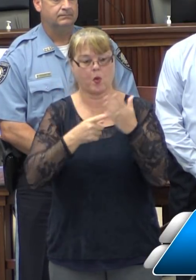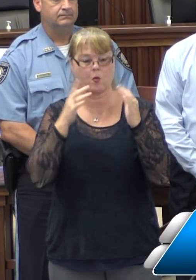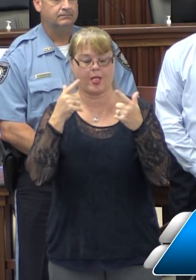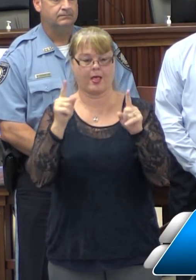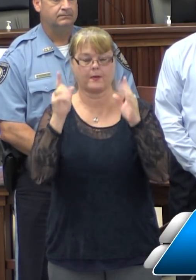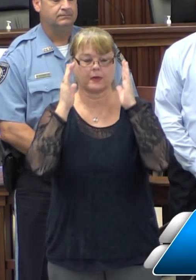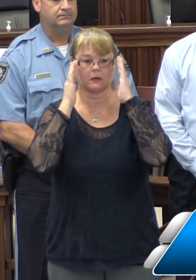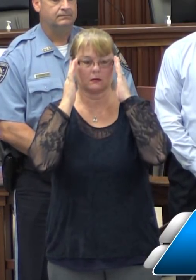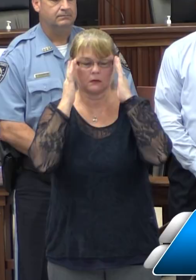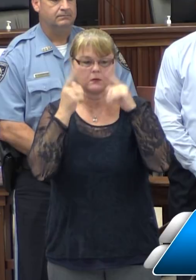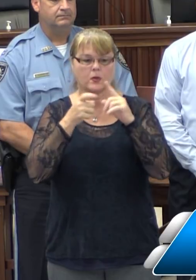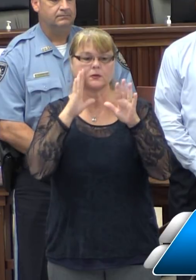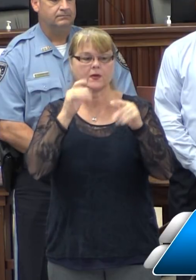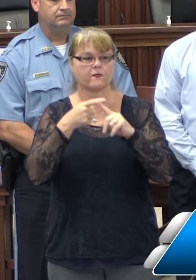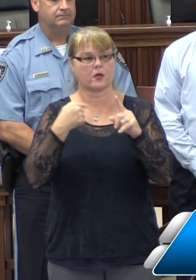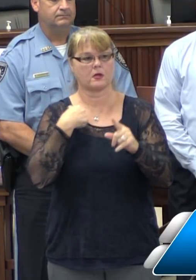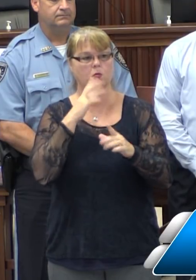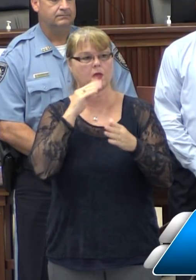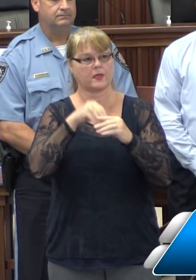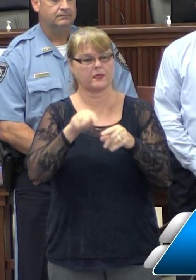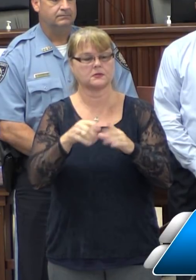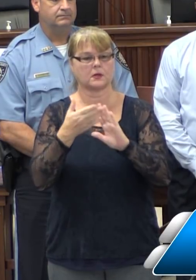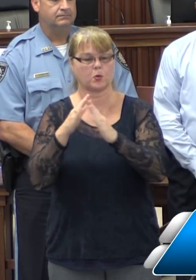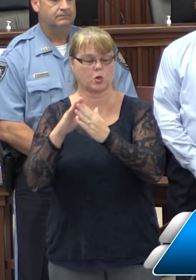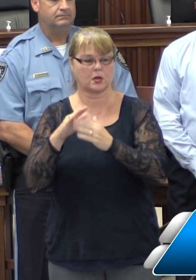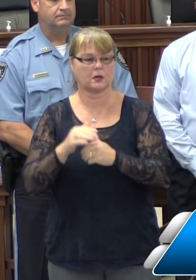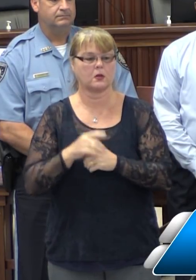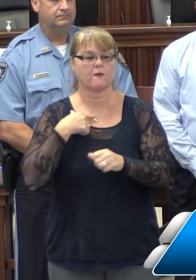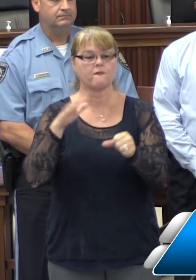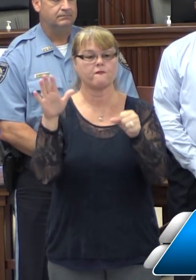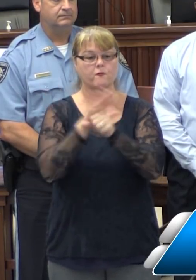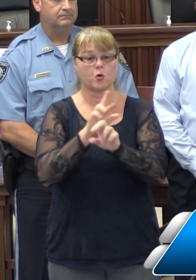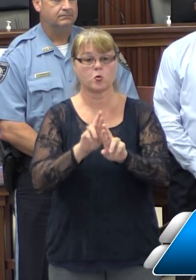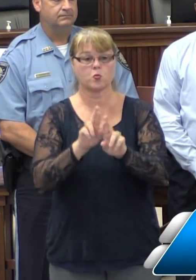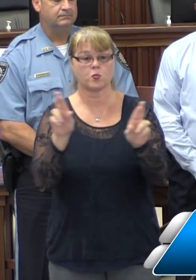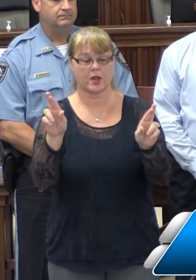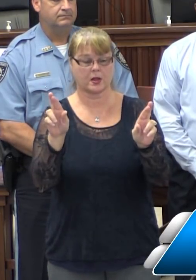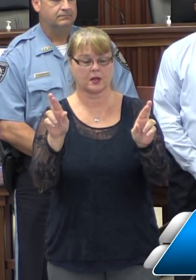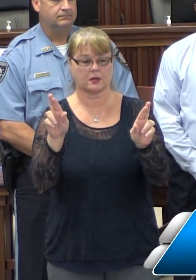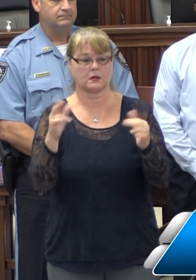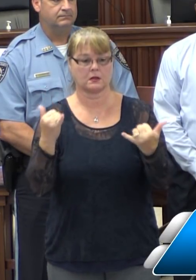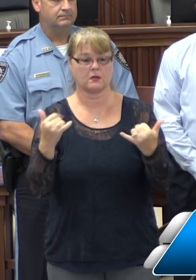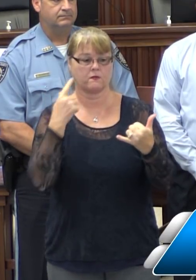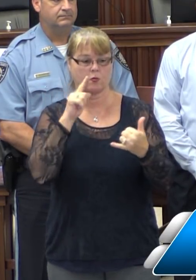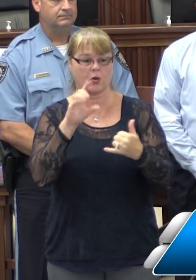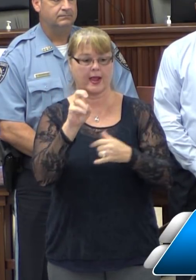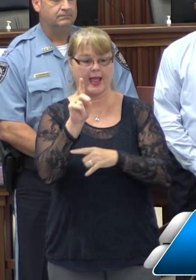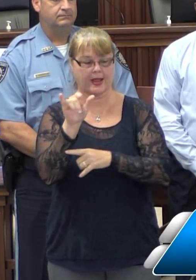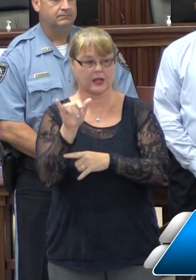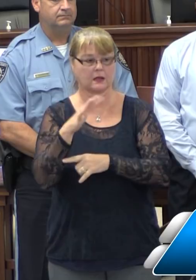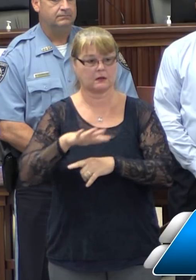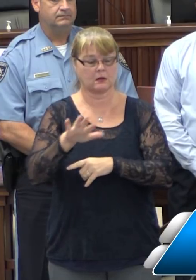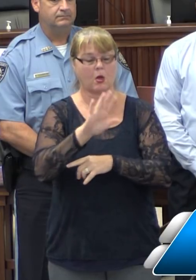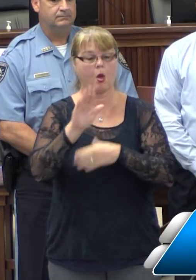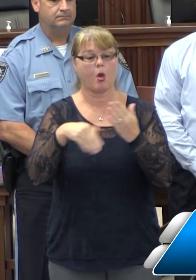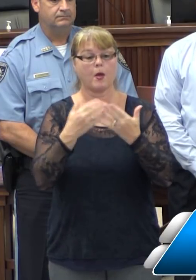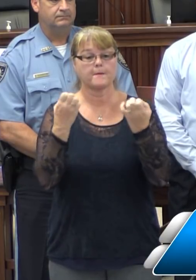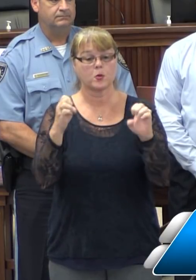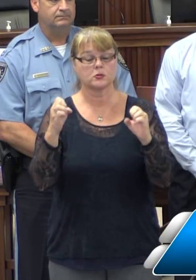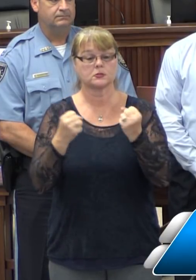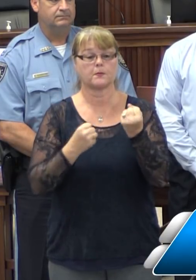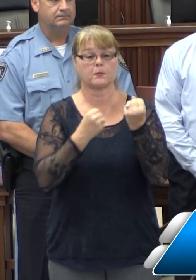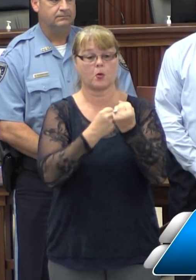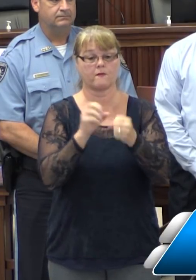are or expected to be for our community. We are in a full readiness posture for the county. All of our emergency support functions